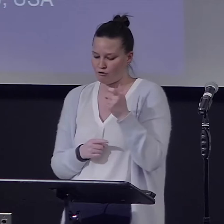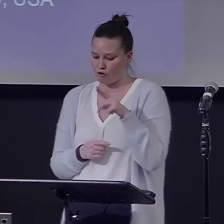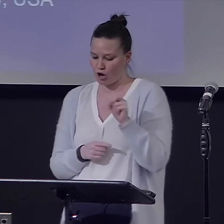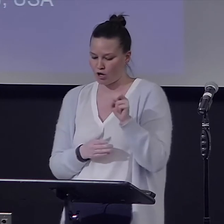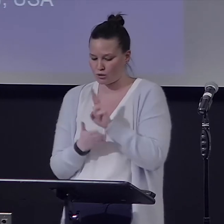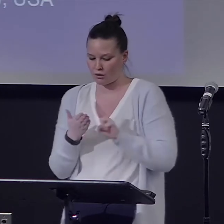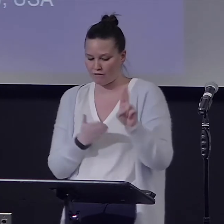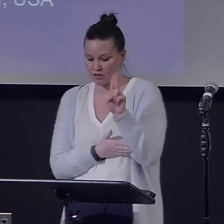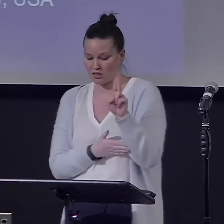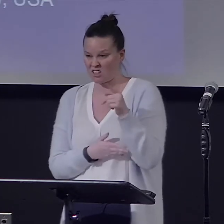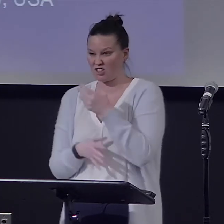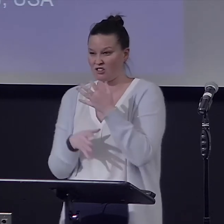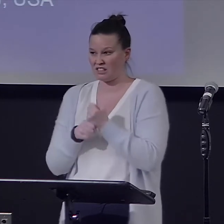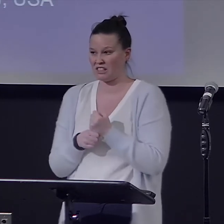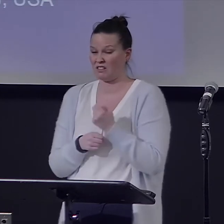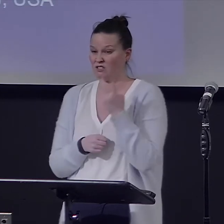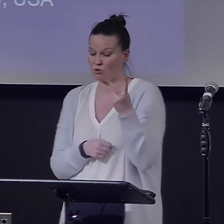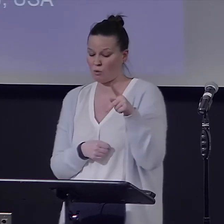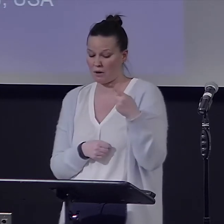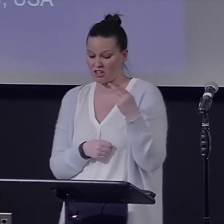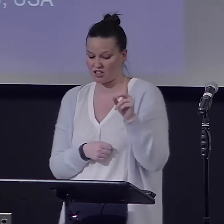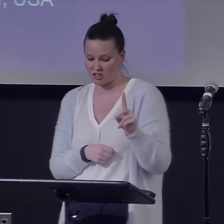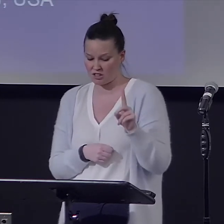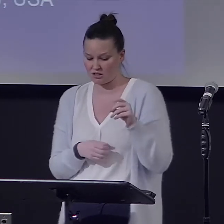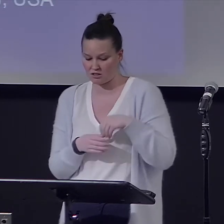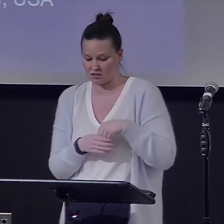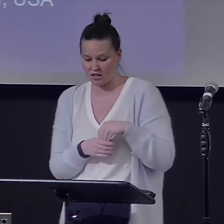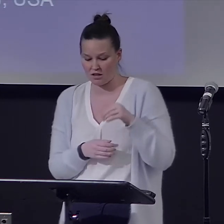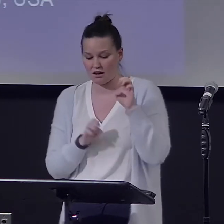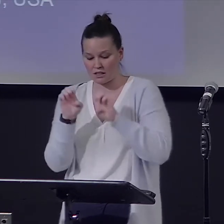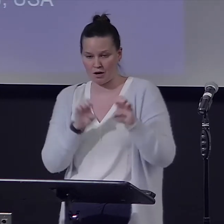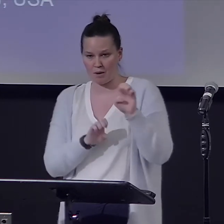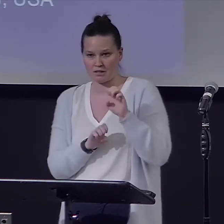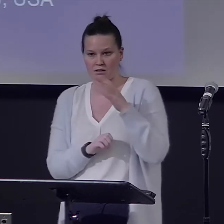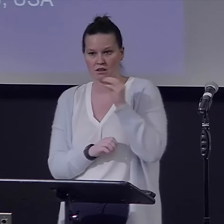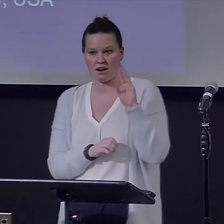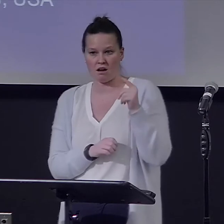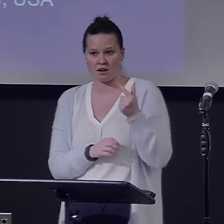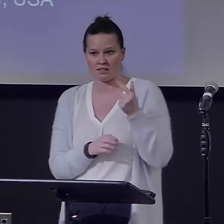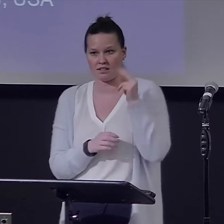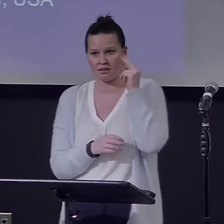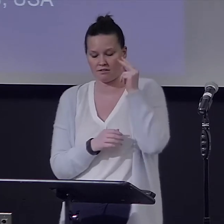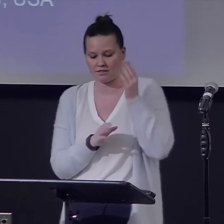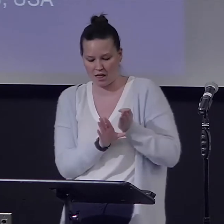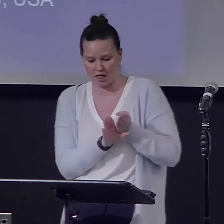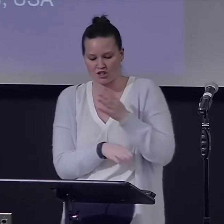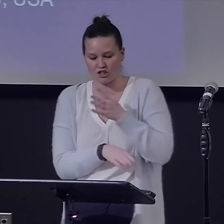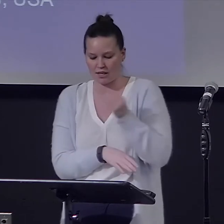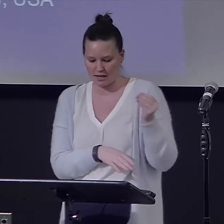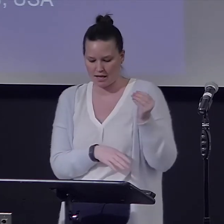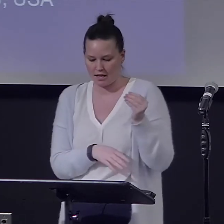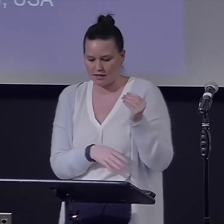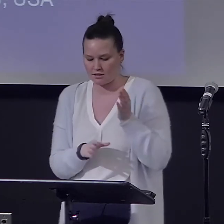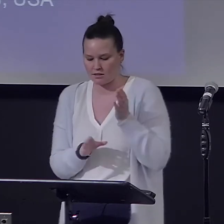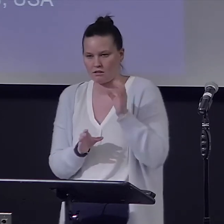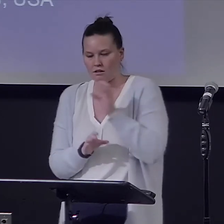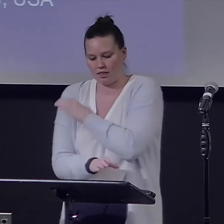our invitation she comes to us from Rutgers University she received her